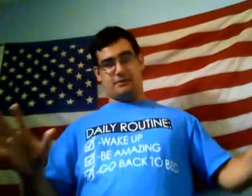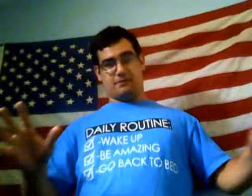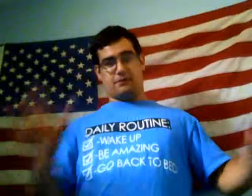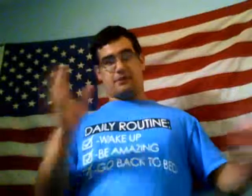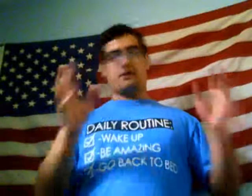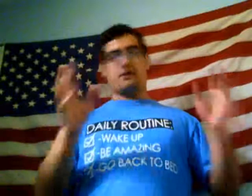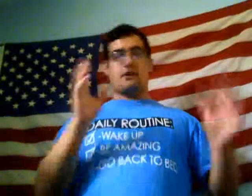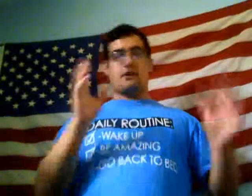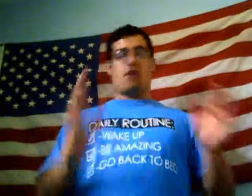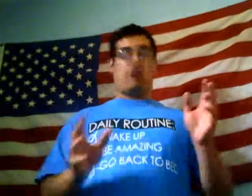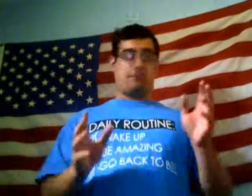Republican Party.